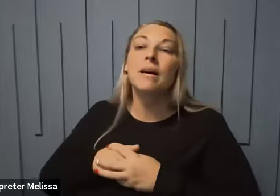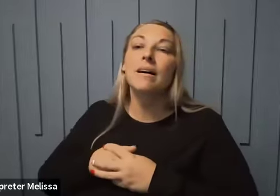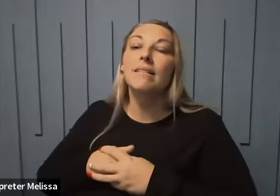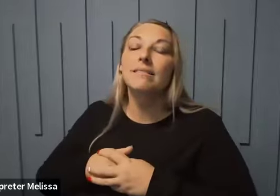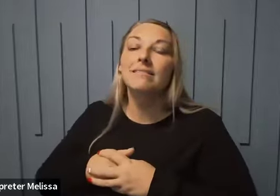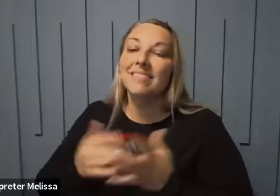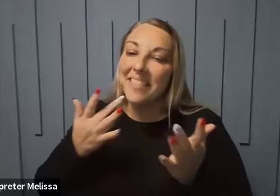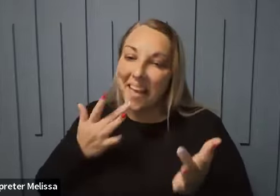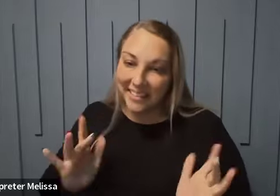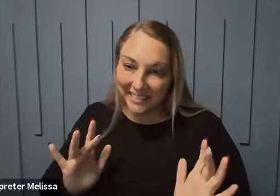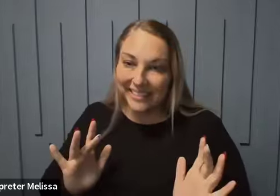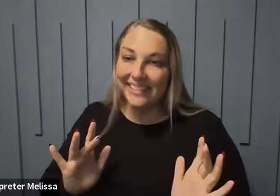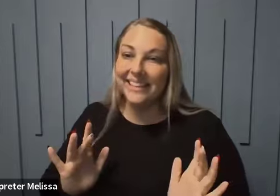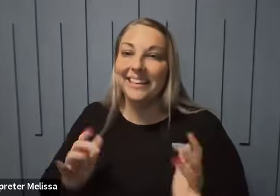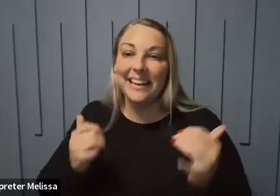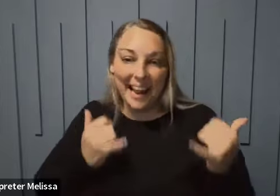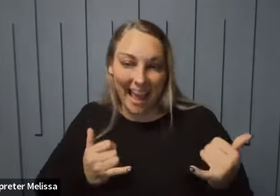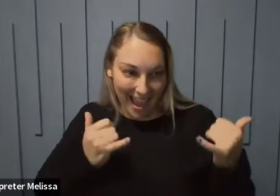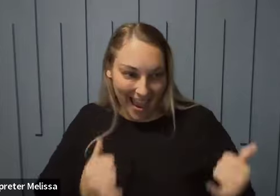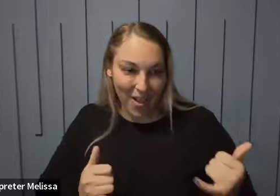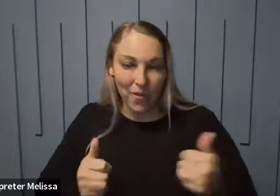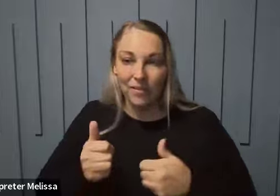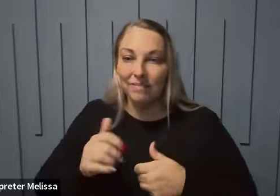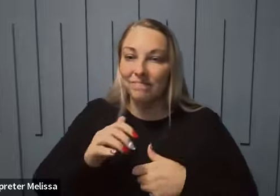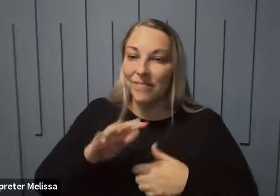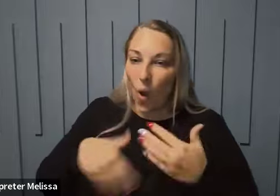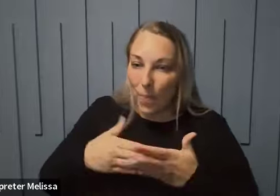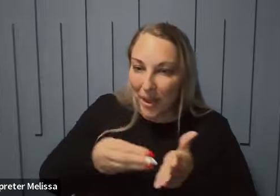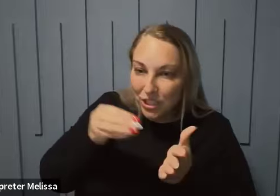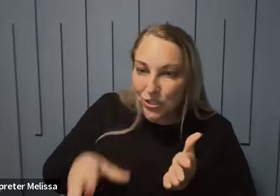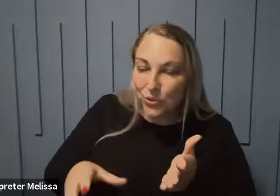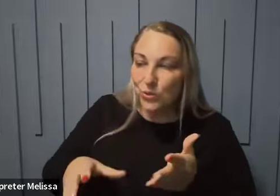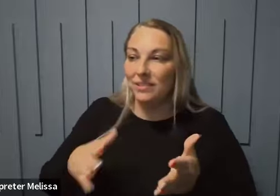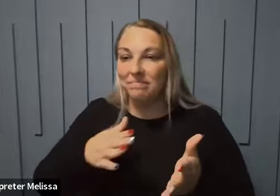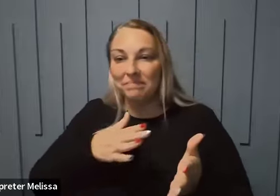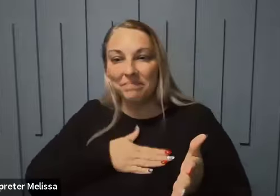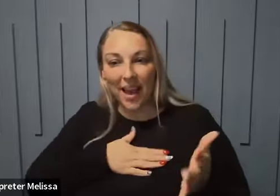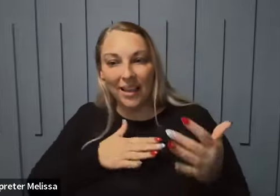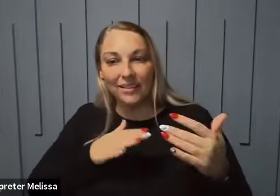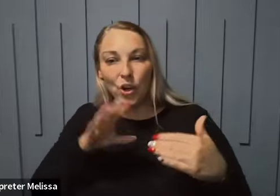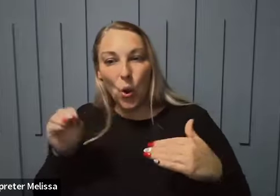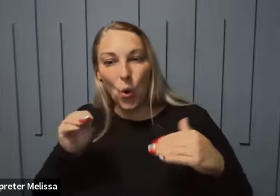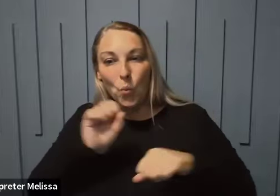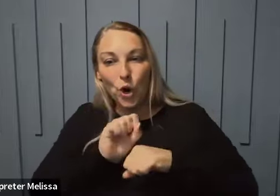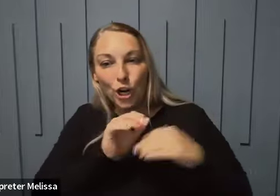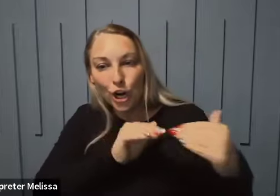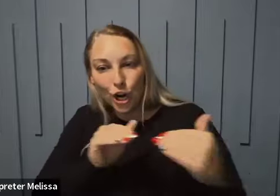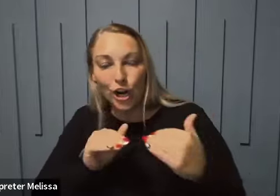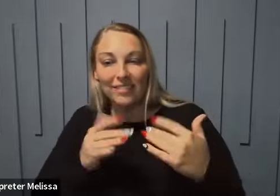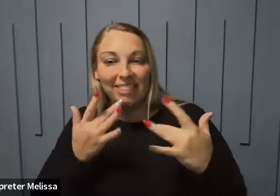for everyone else that works here at ISD, I backed down and I let them carry